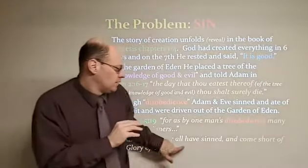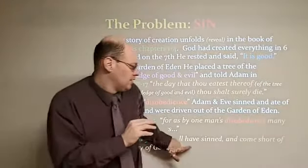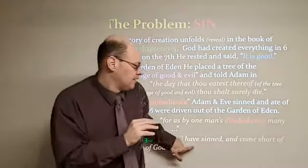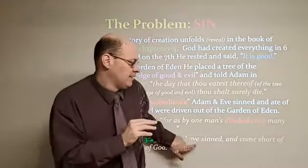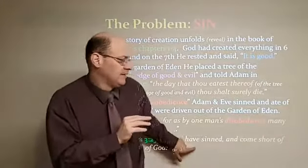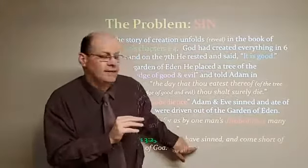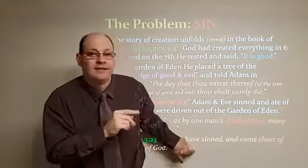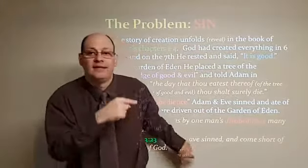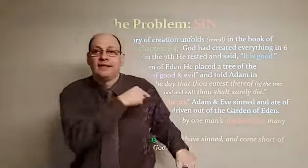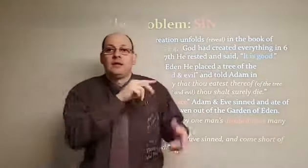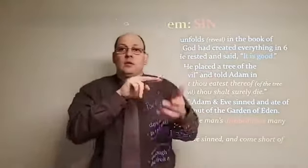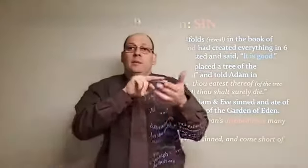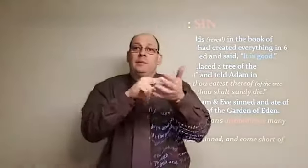to expand on the meaning